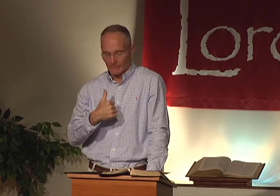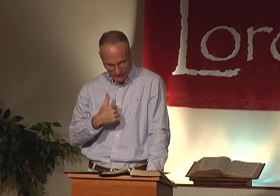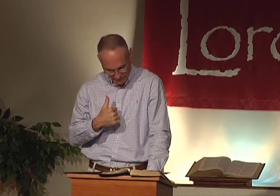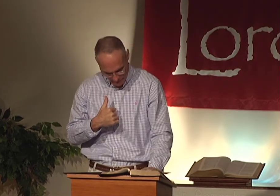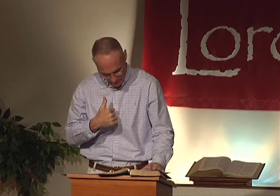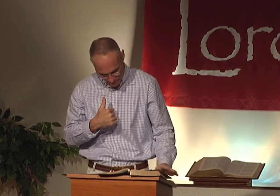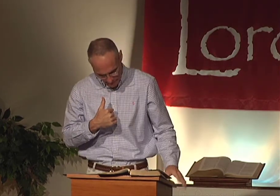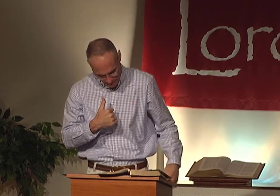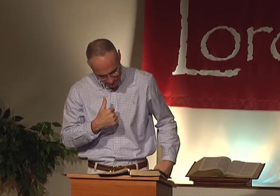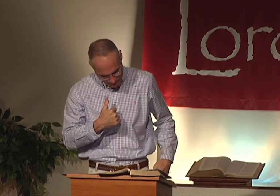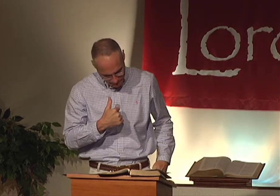And that was Christian life.